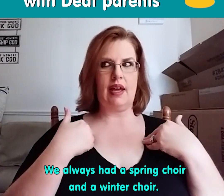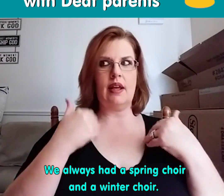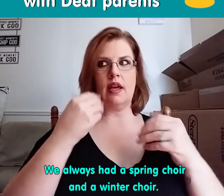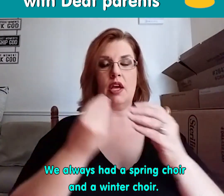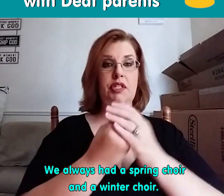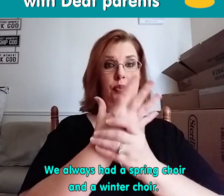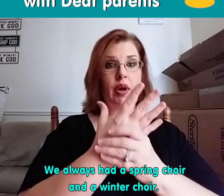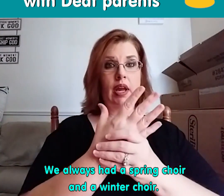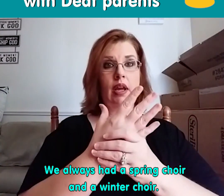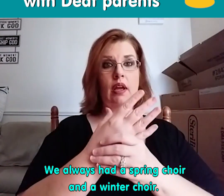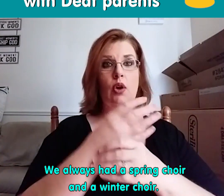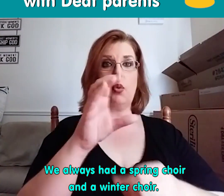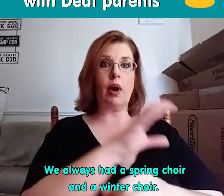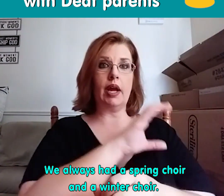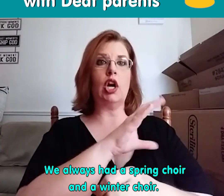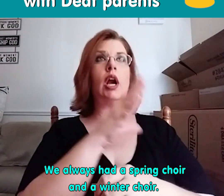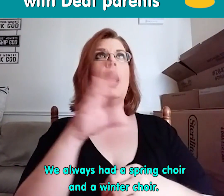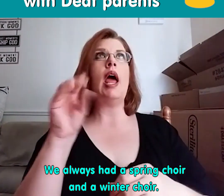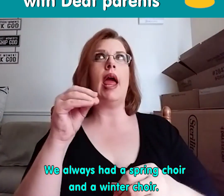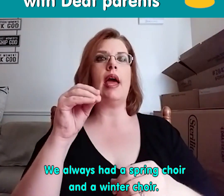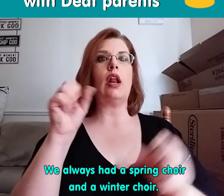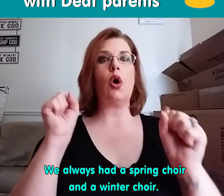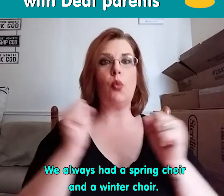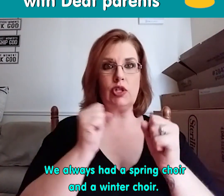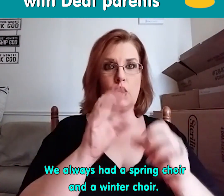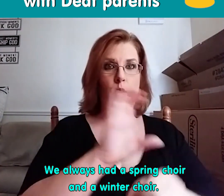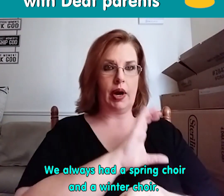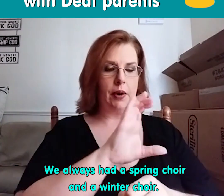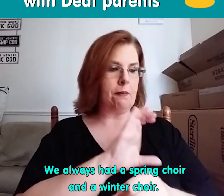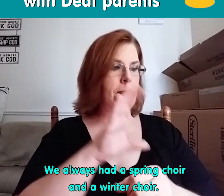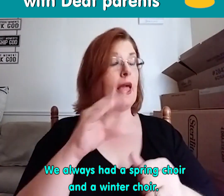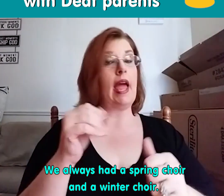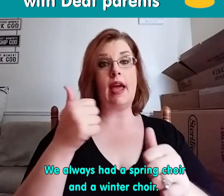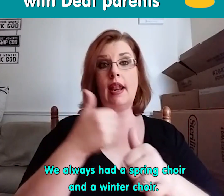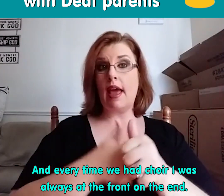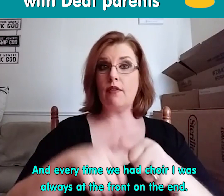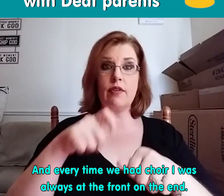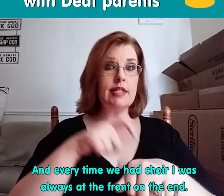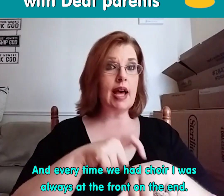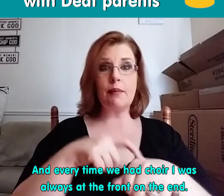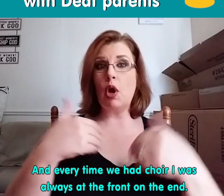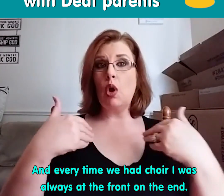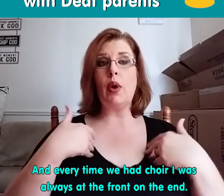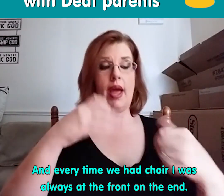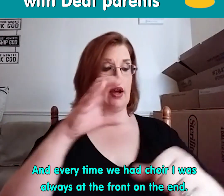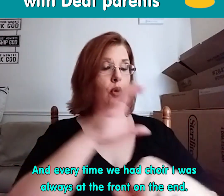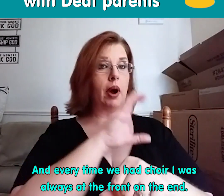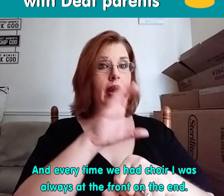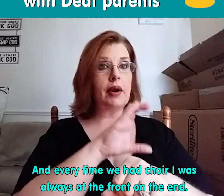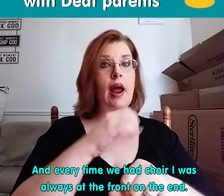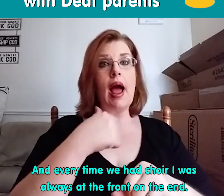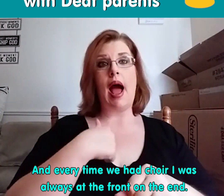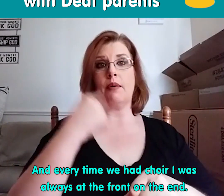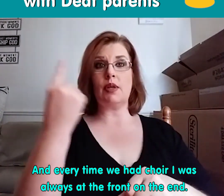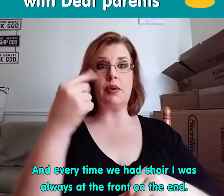had a spring choir and a winter choir. And every time we had choir, I was